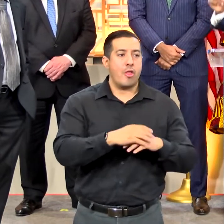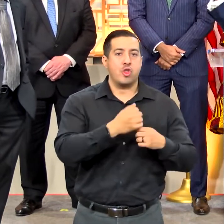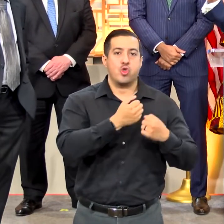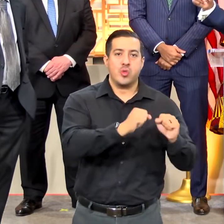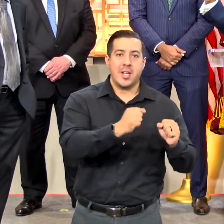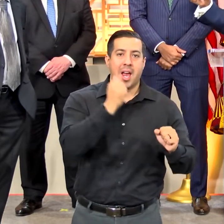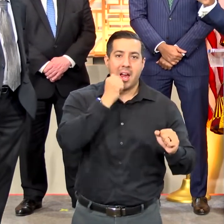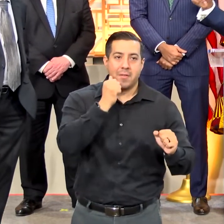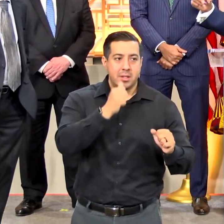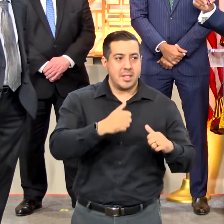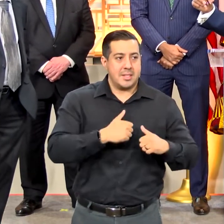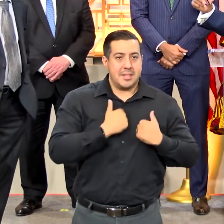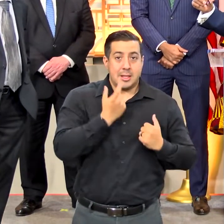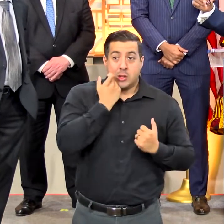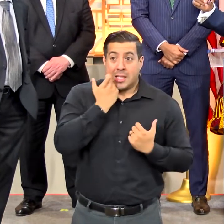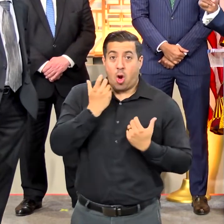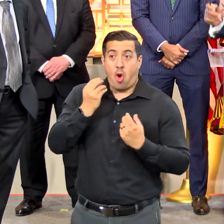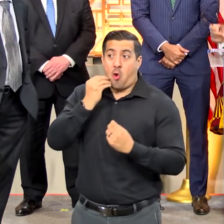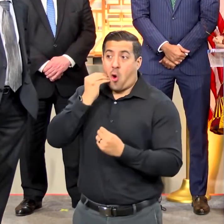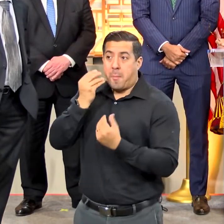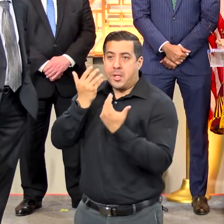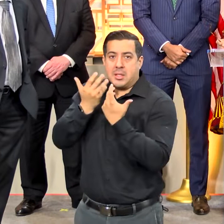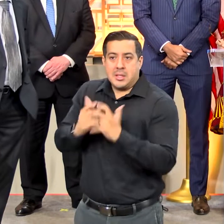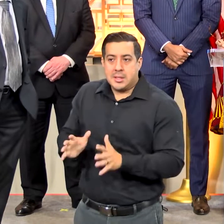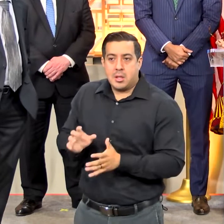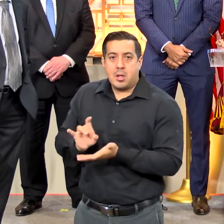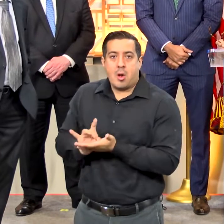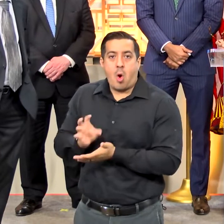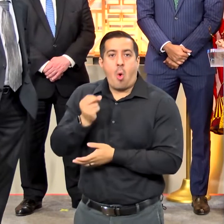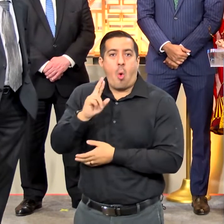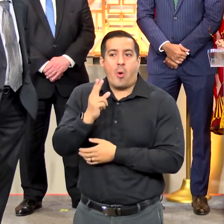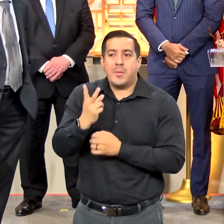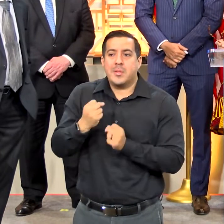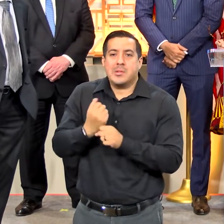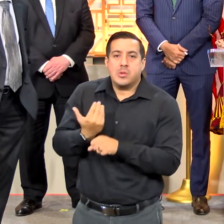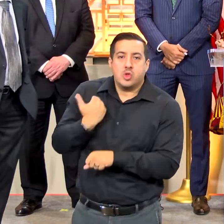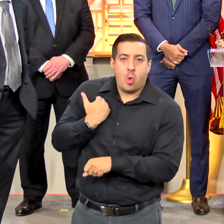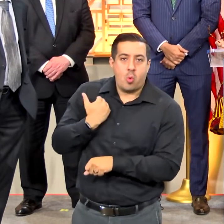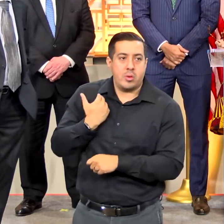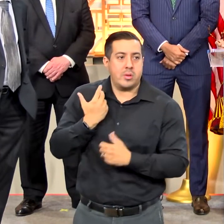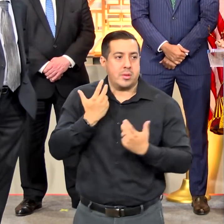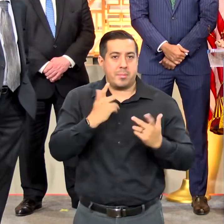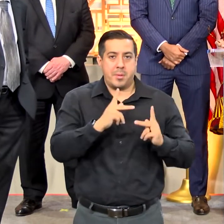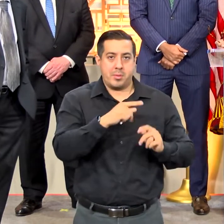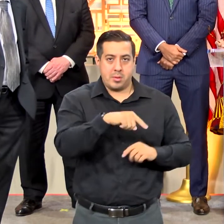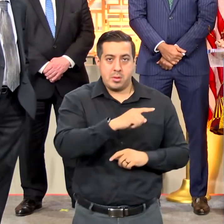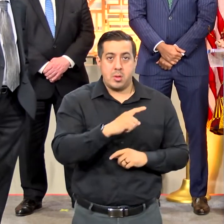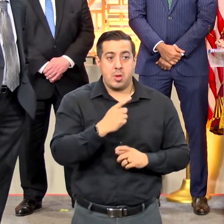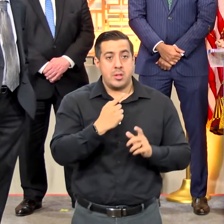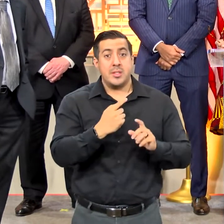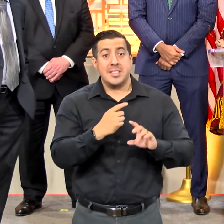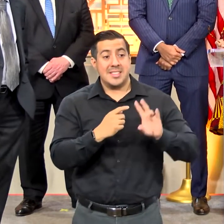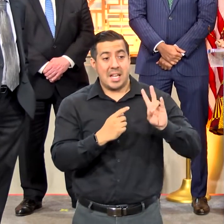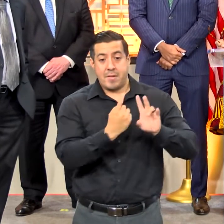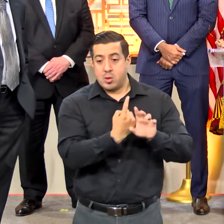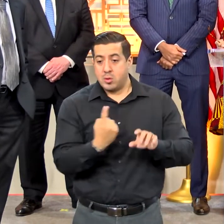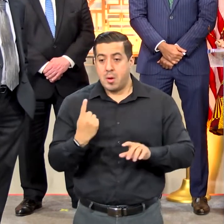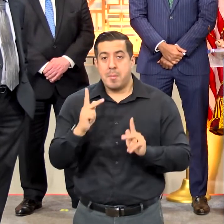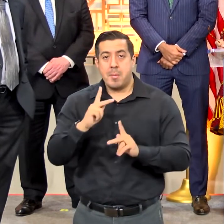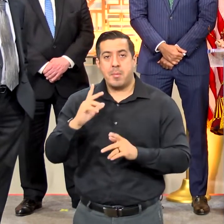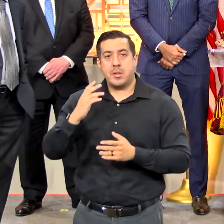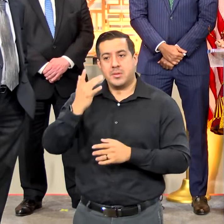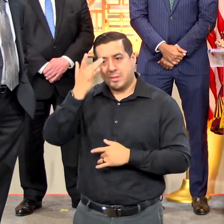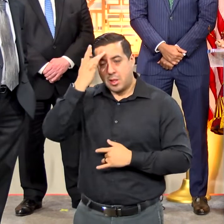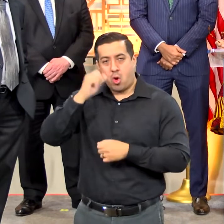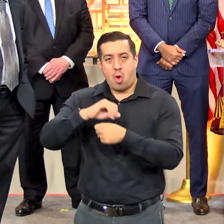homes recently, or maybe years ago. 1 in 7 unsheltered people cited COVID as a reason for their